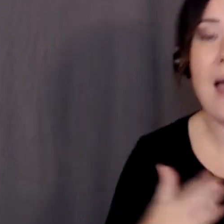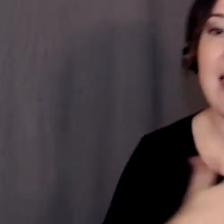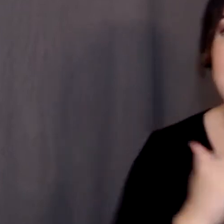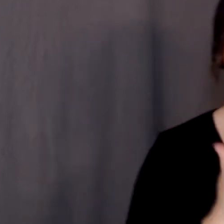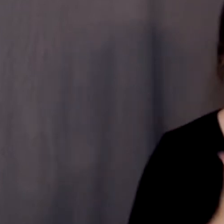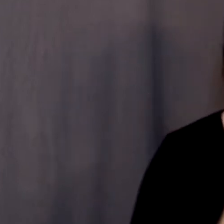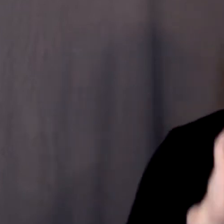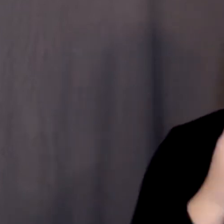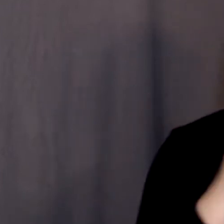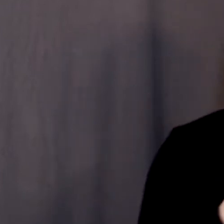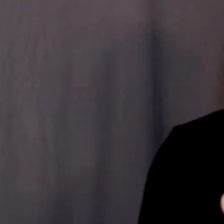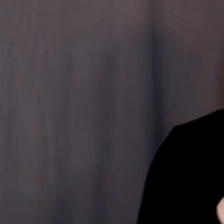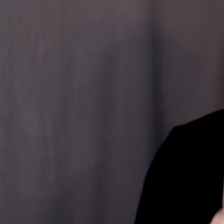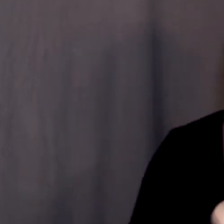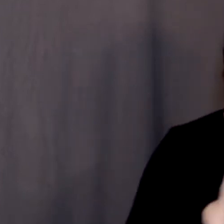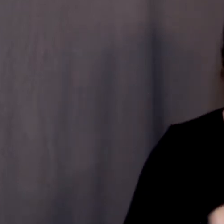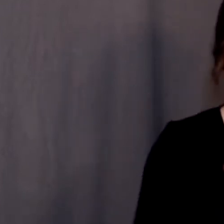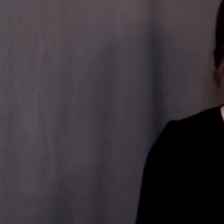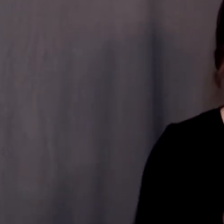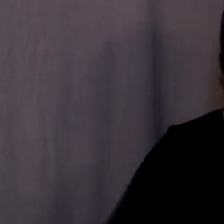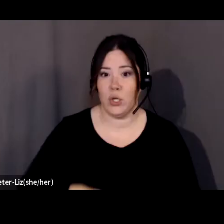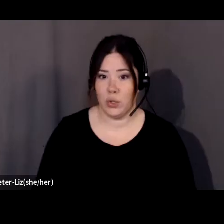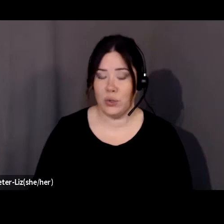gonna take over from here.